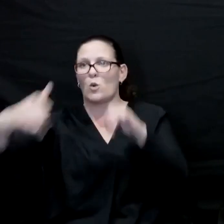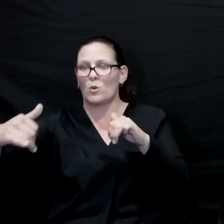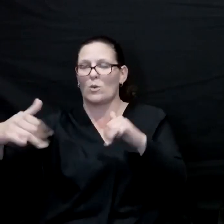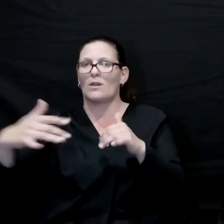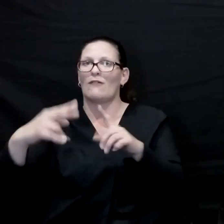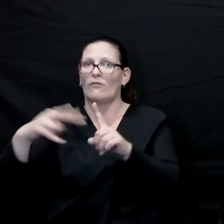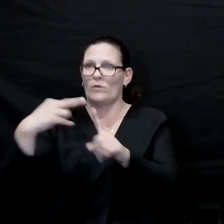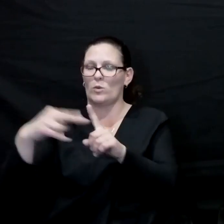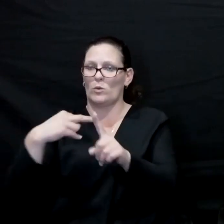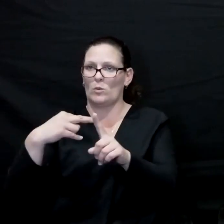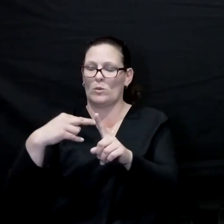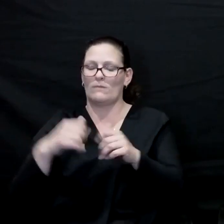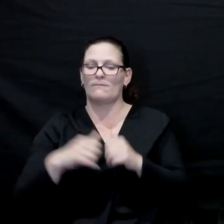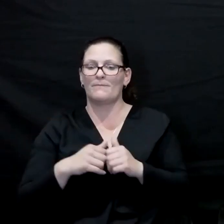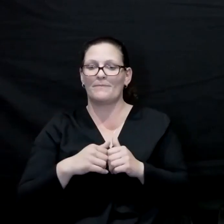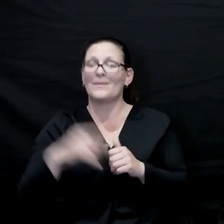talk about complaints.